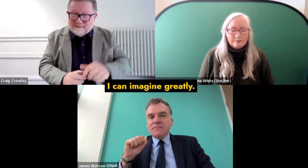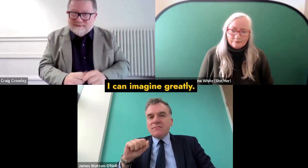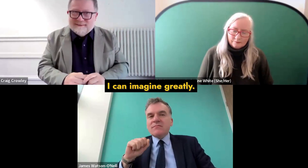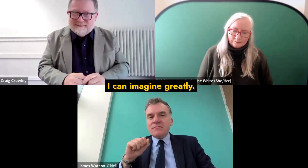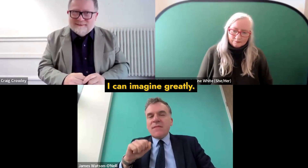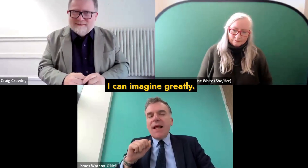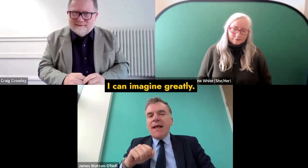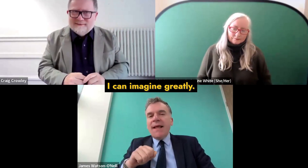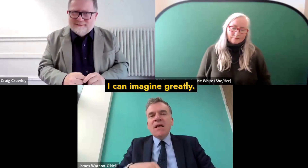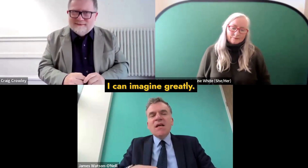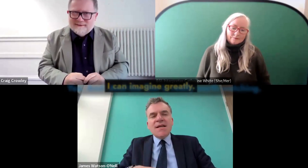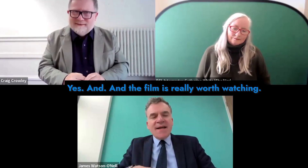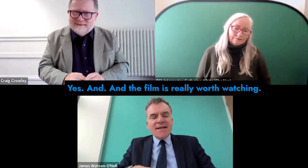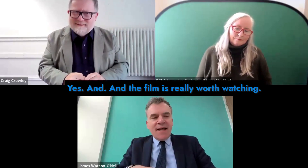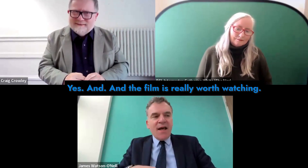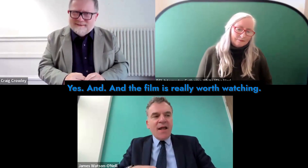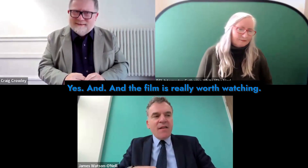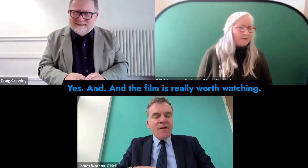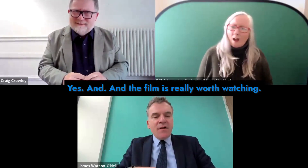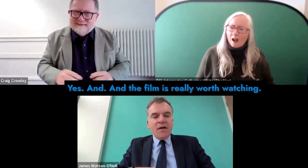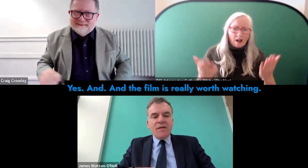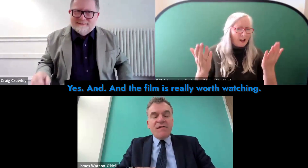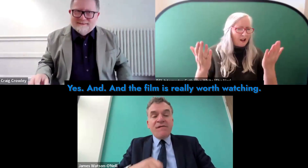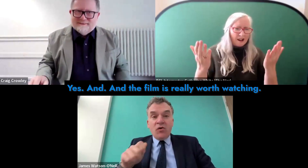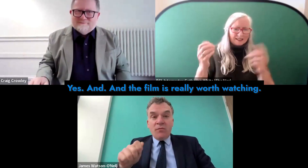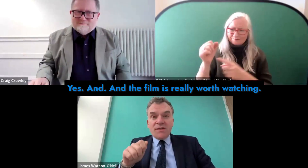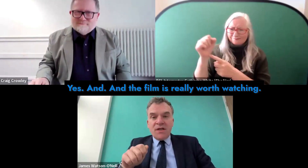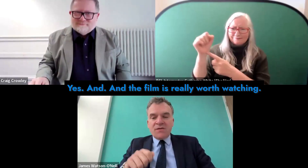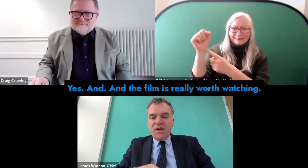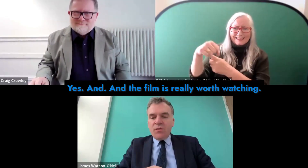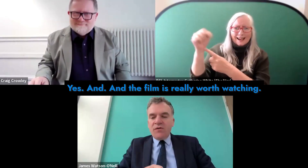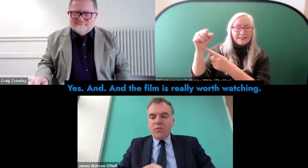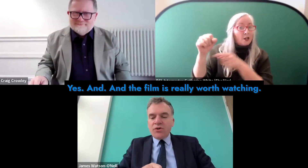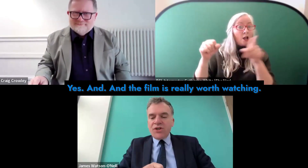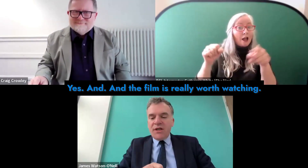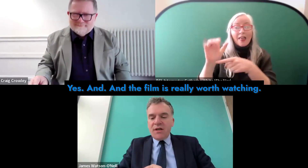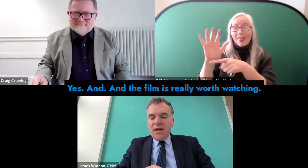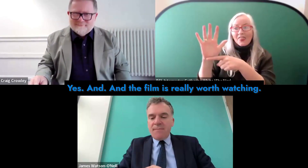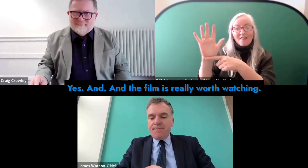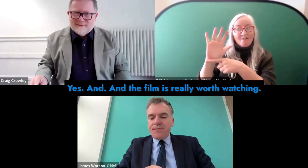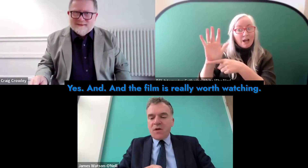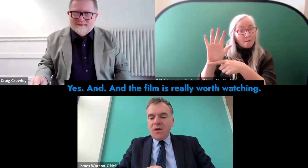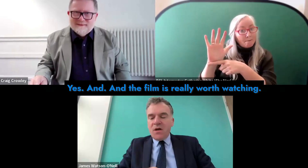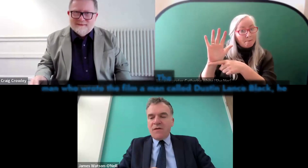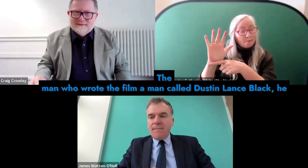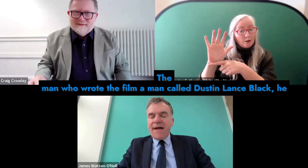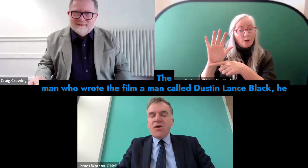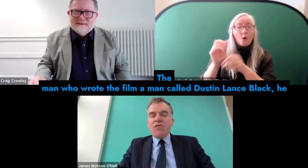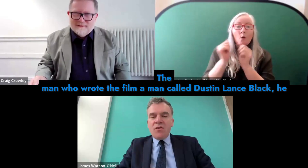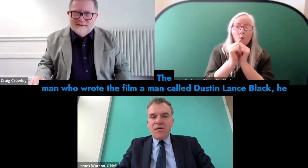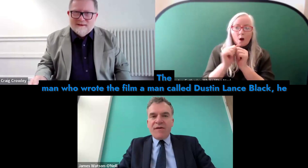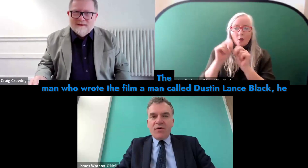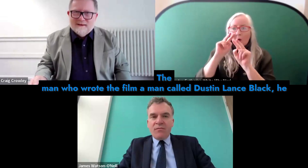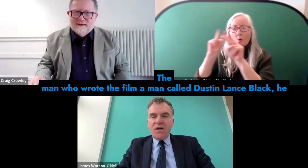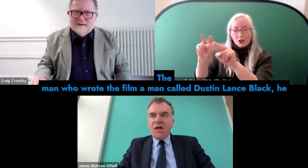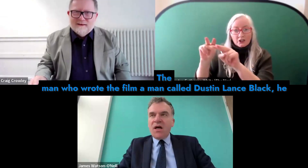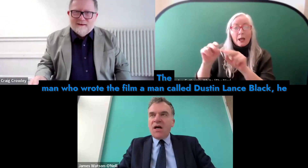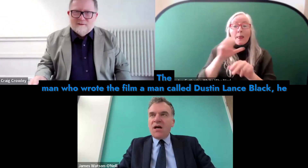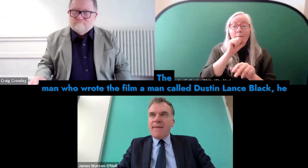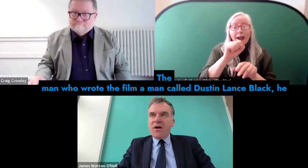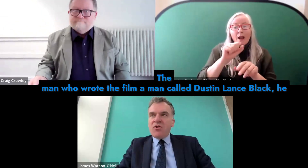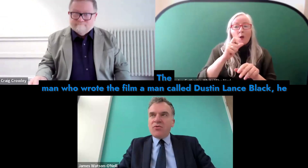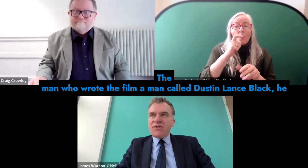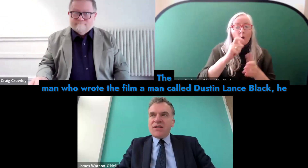can imagine greatly. Yes, and the film is really worth watching. The man who wrote the